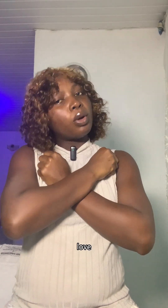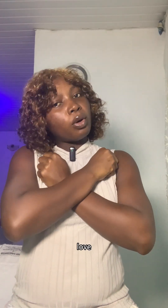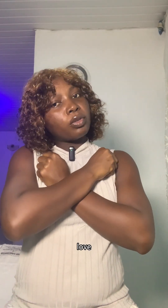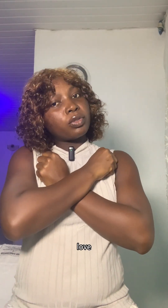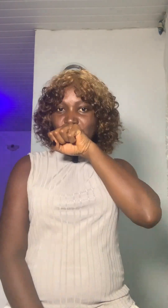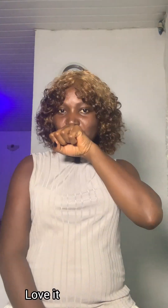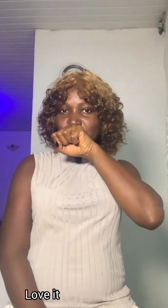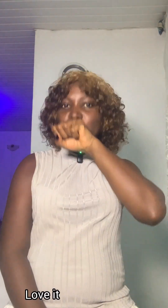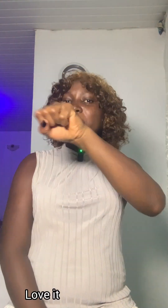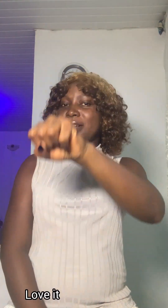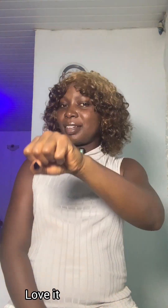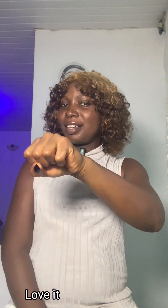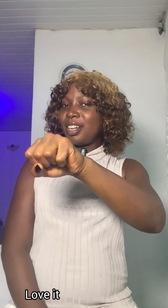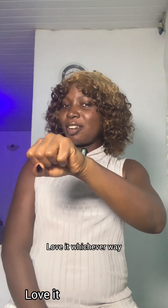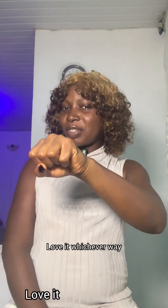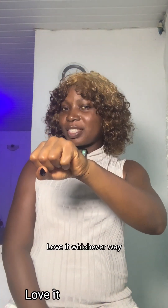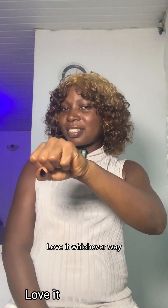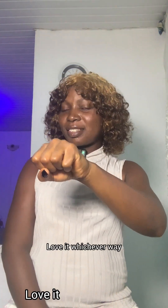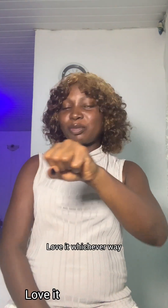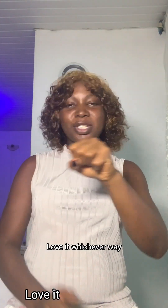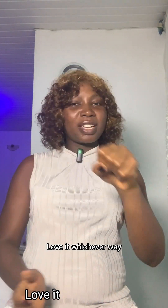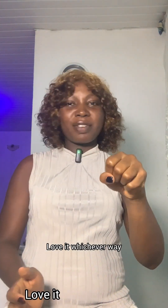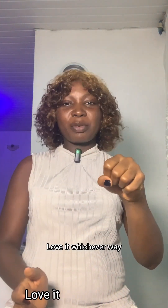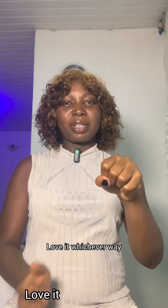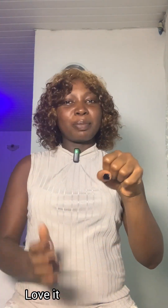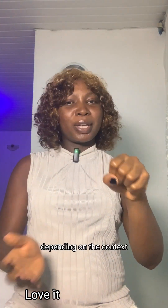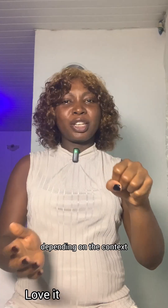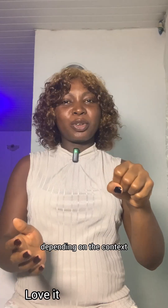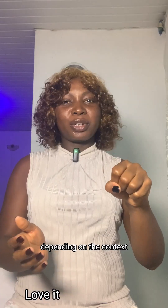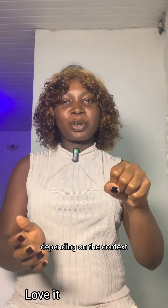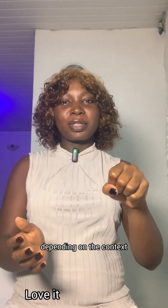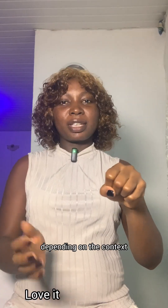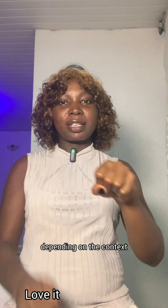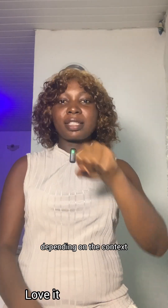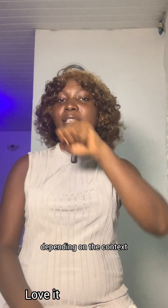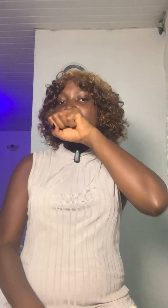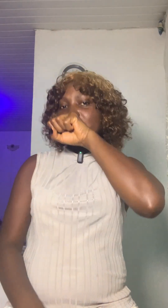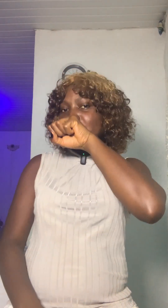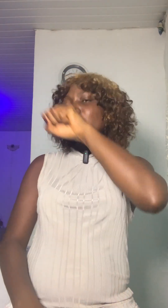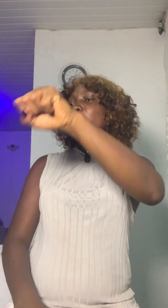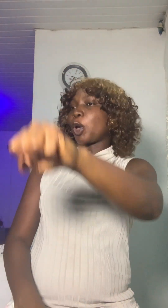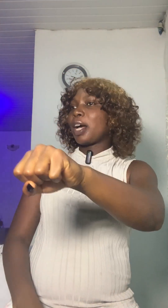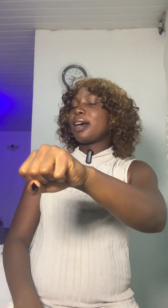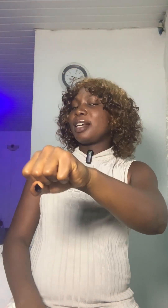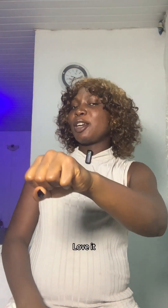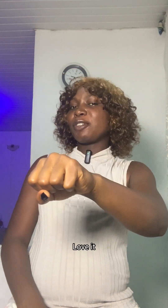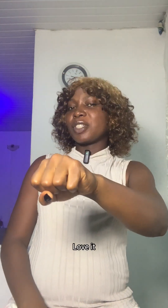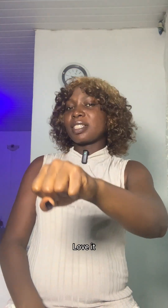Love. Love it, whichever way, depending on your context. Love it.